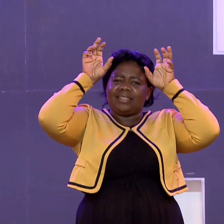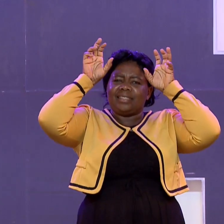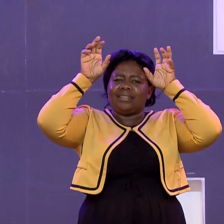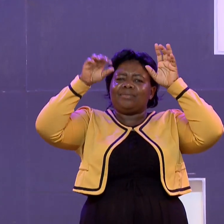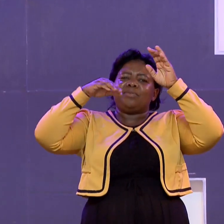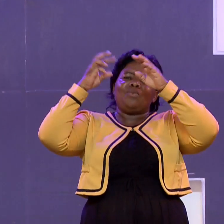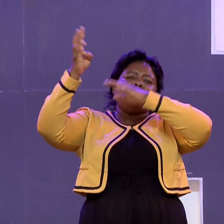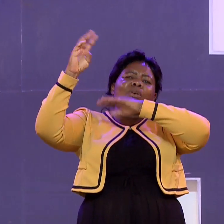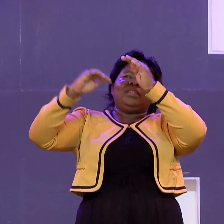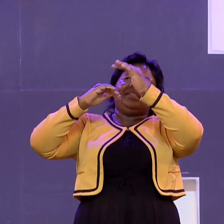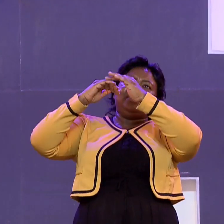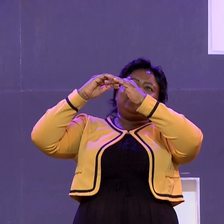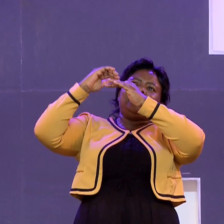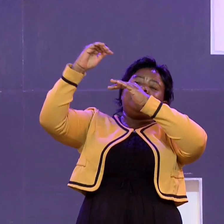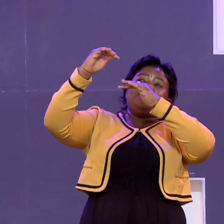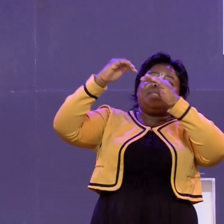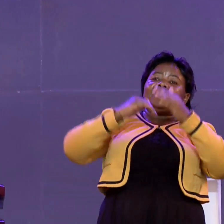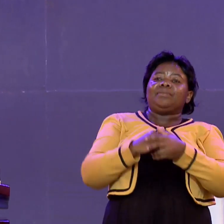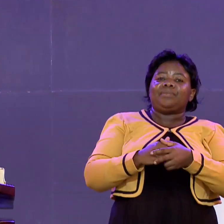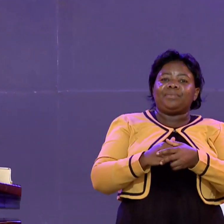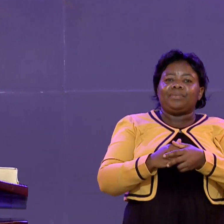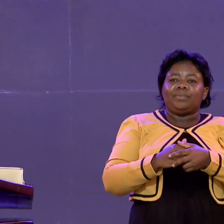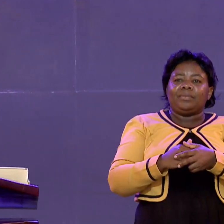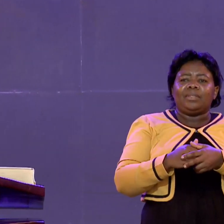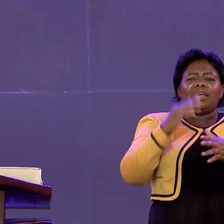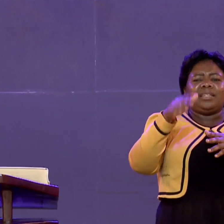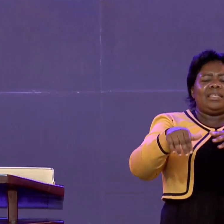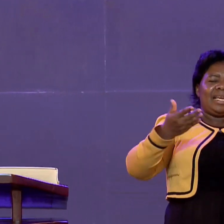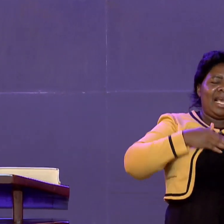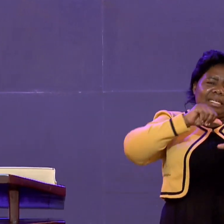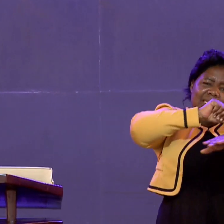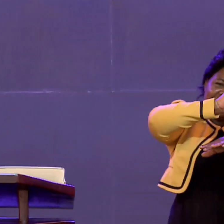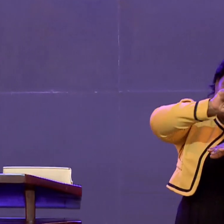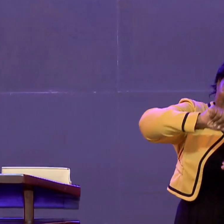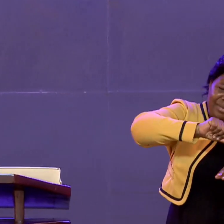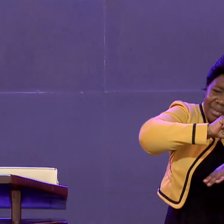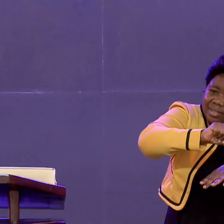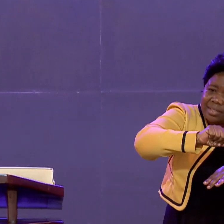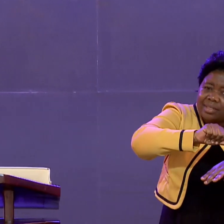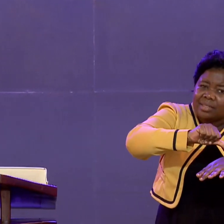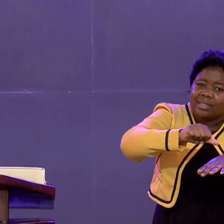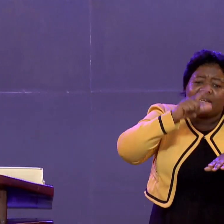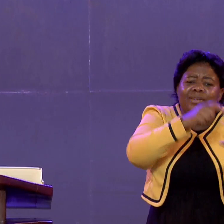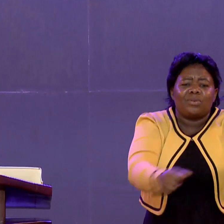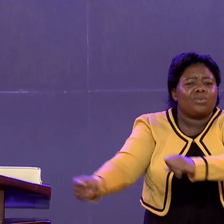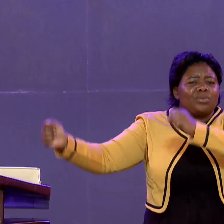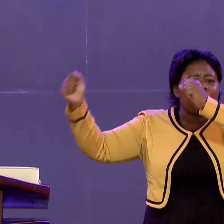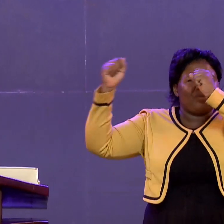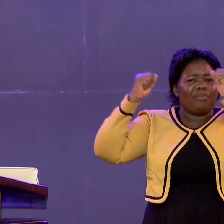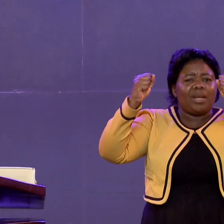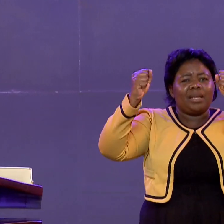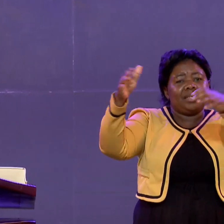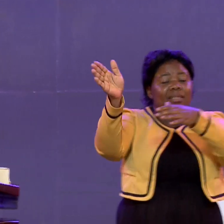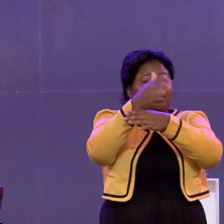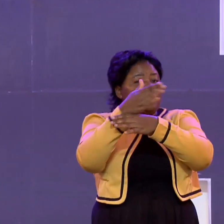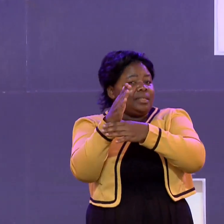up. Sitani yalinga yemusibwa. He was anointed. Yali kama futa. He was a great minister. Yali